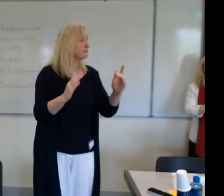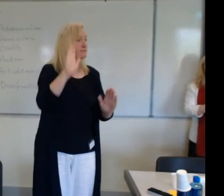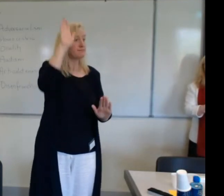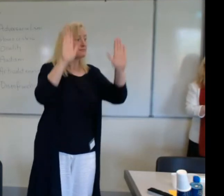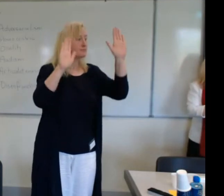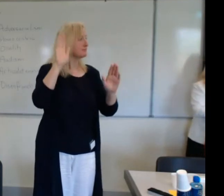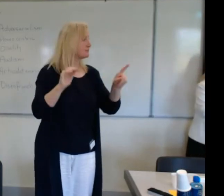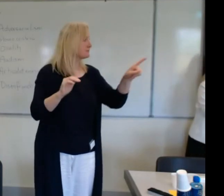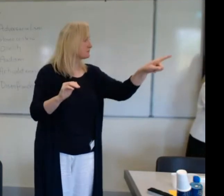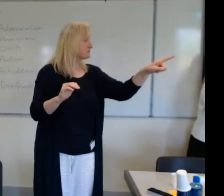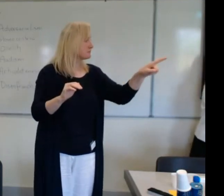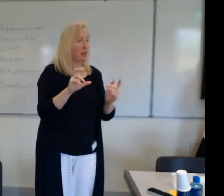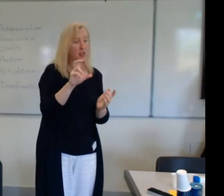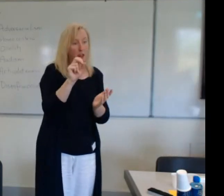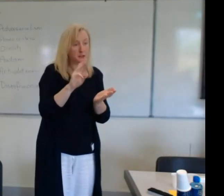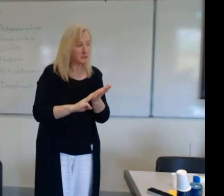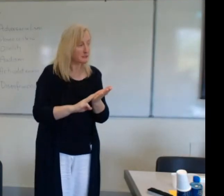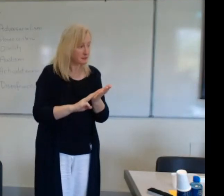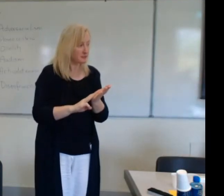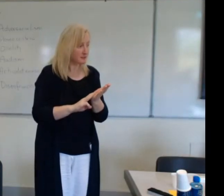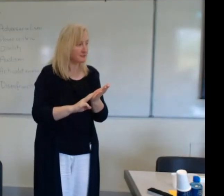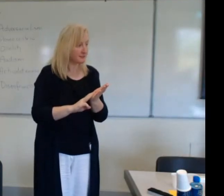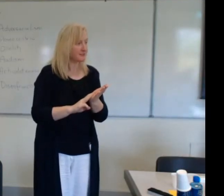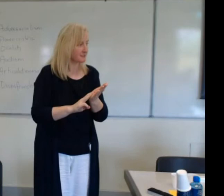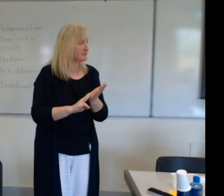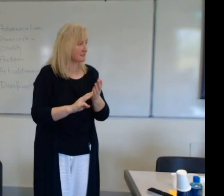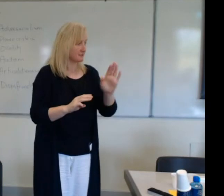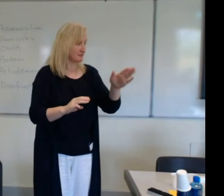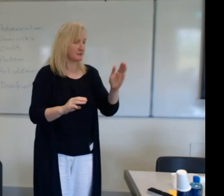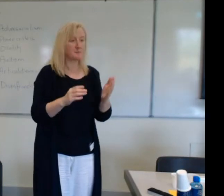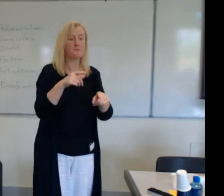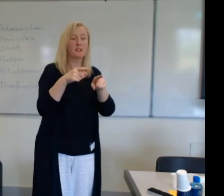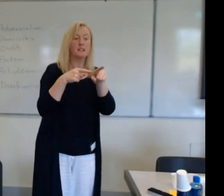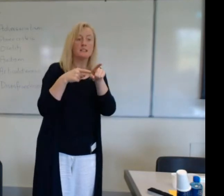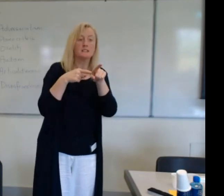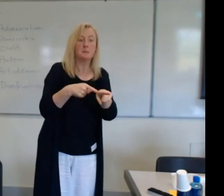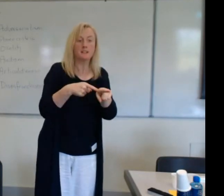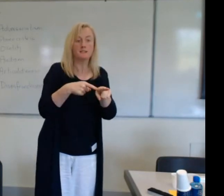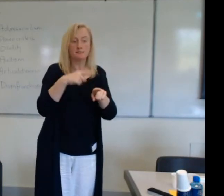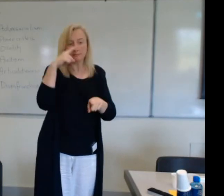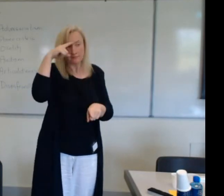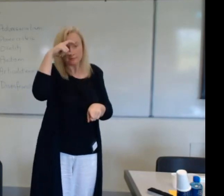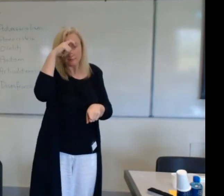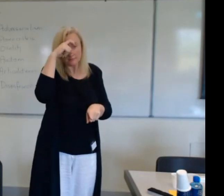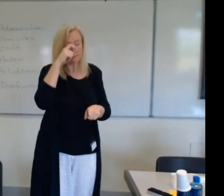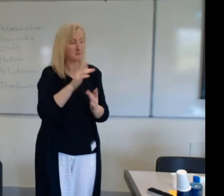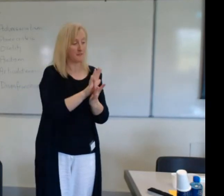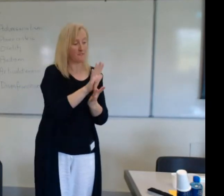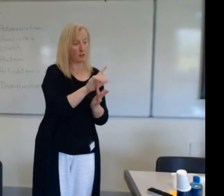minutes? 15 minutes? Mm-hmm. Any other? 30. Yeah, I mean, so somewhere between that, so about 15 to 20, depending on the complexity, it can be 15 to 20, 20 to